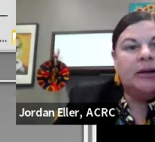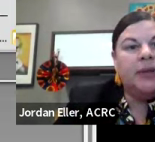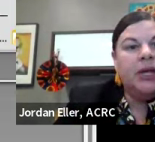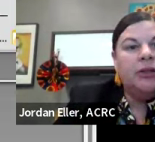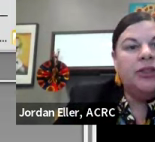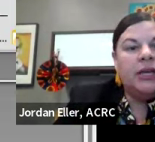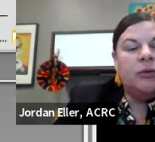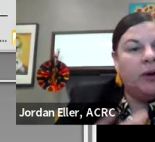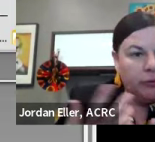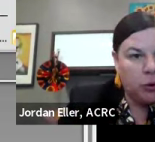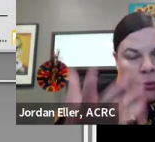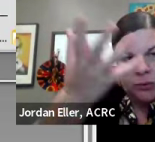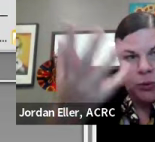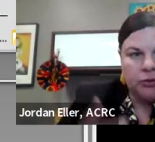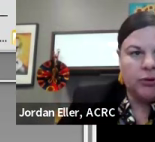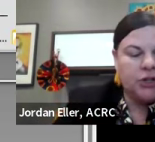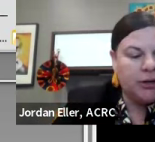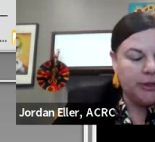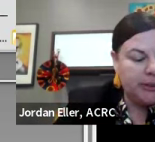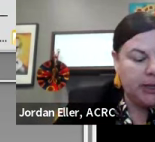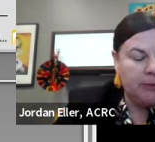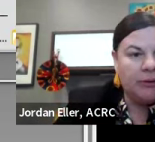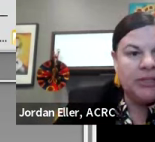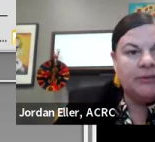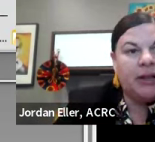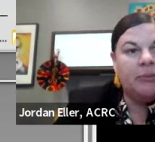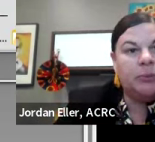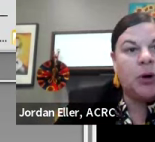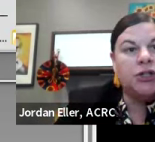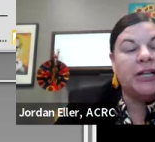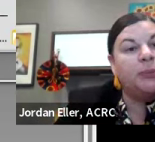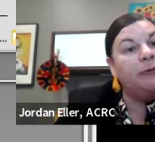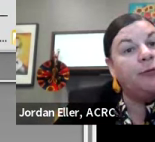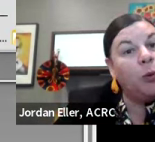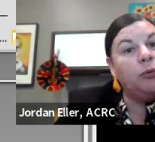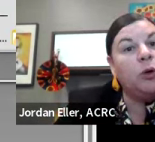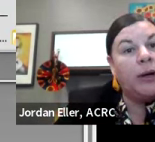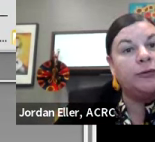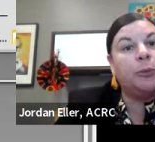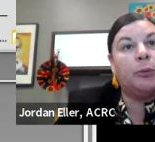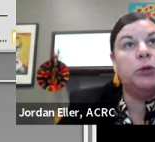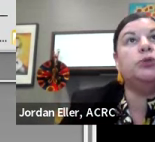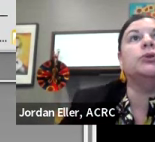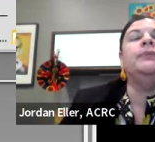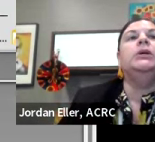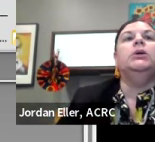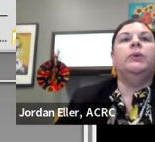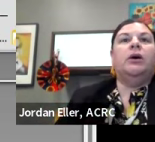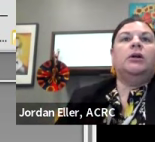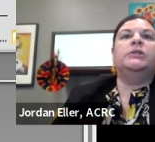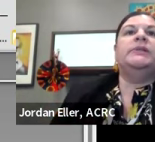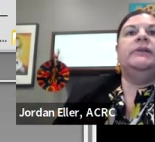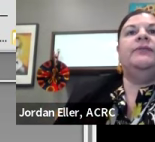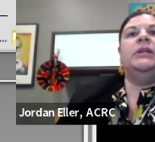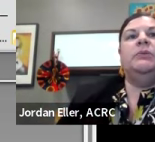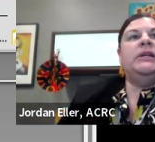And we, of course, were awarded 3 generous housing development projects. But for the request for proposal, we